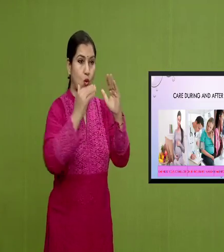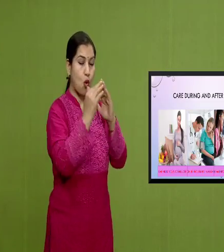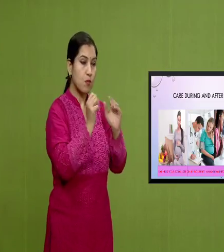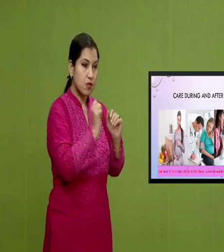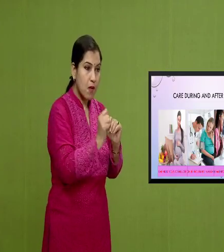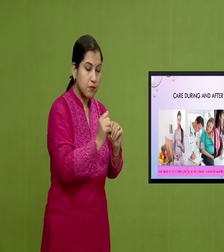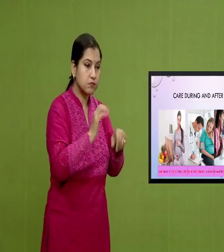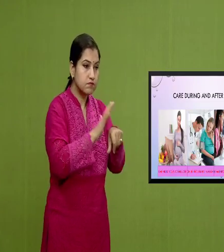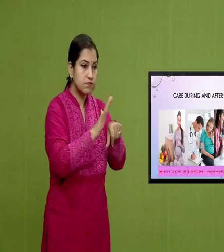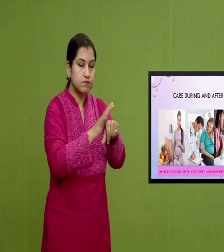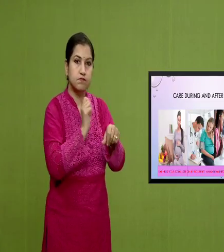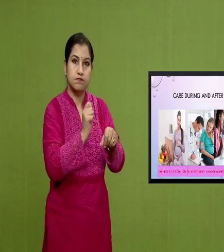activities and